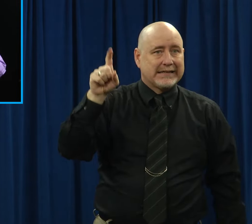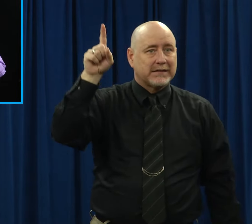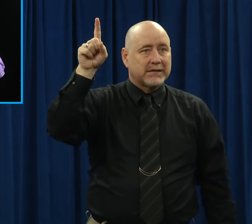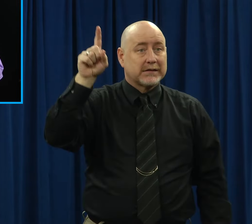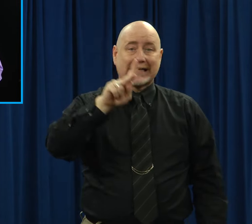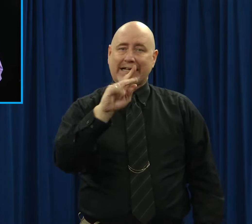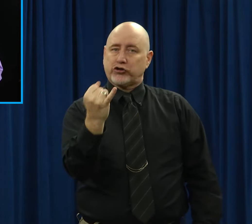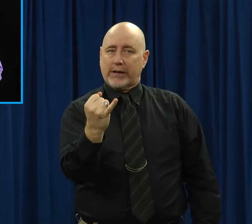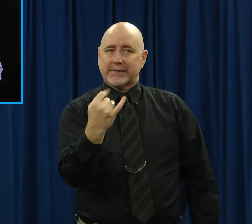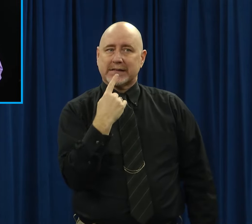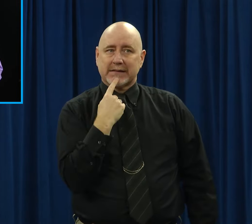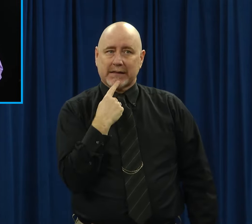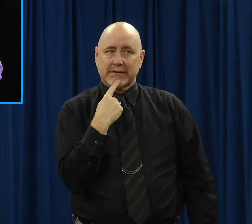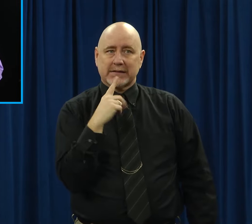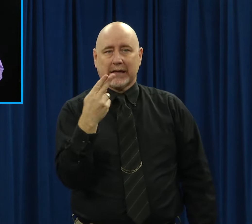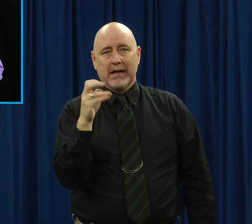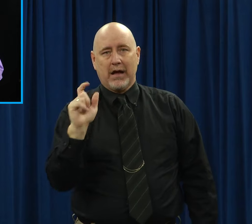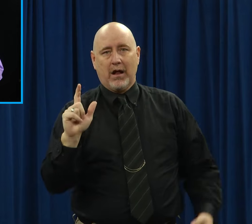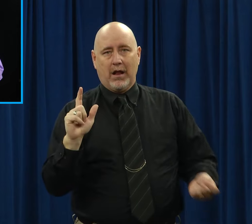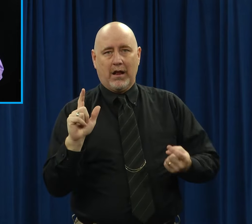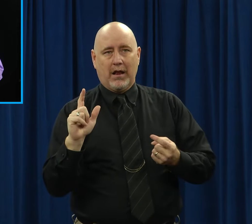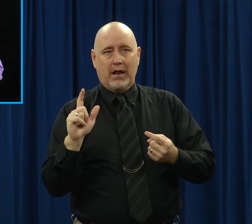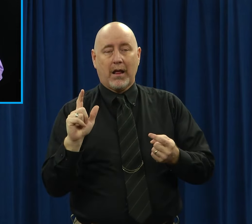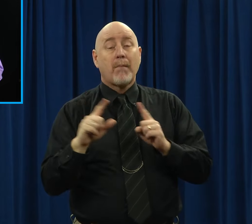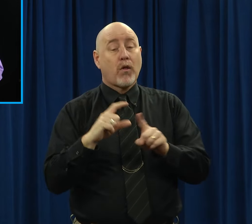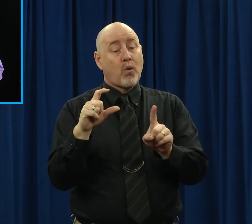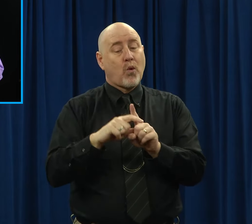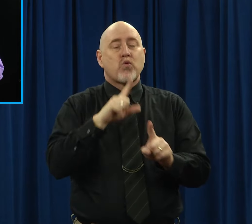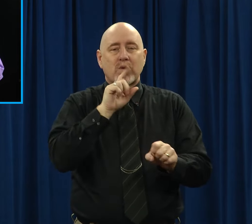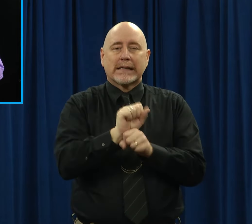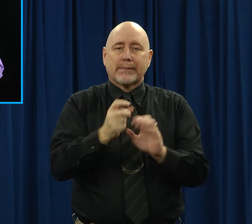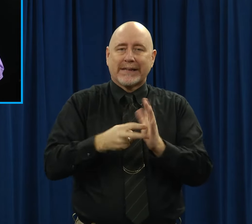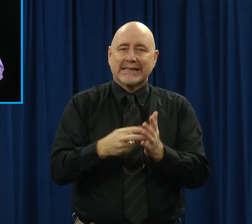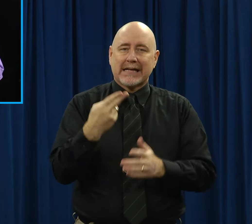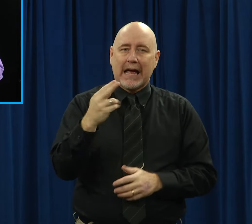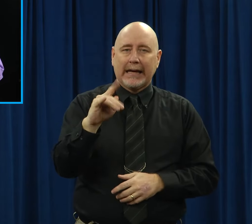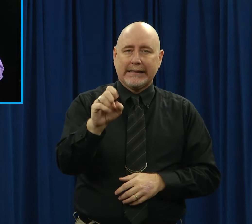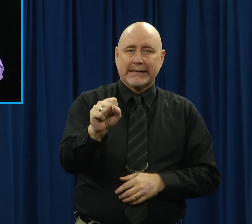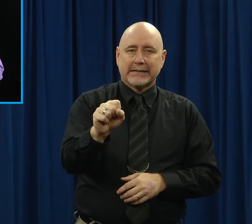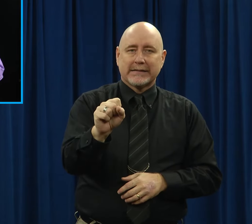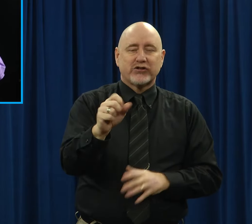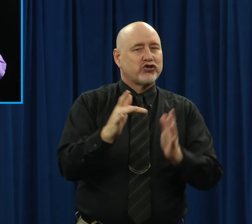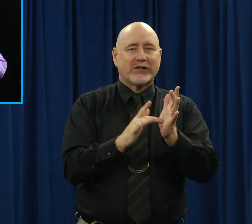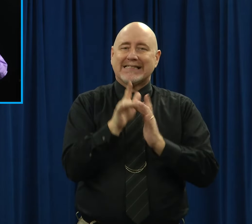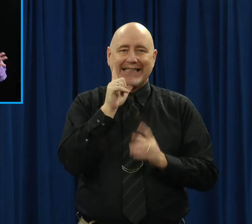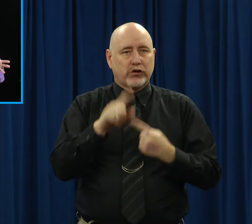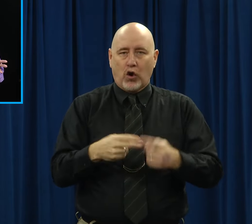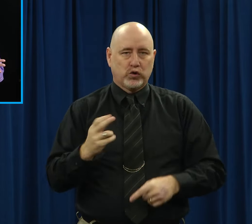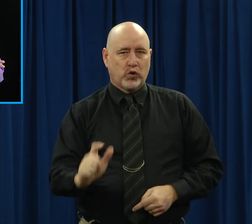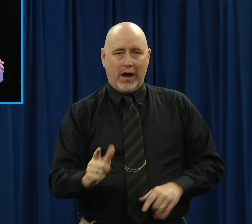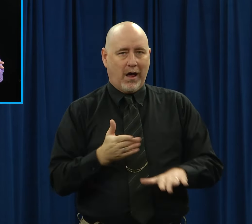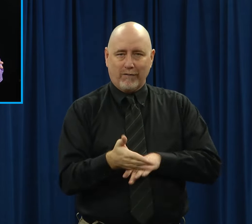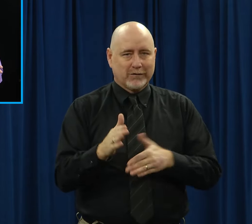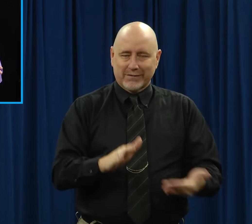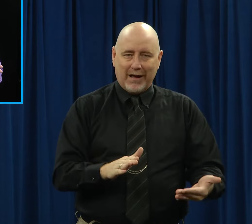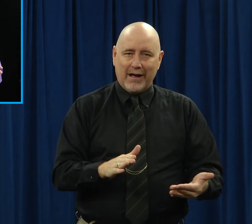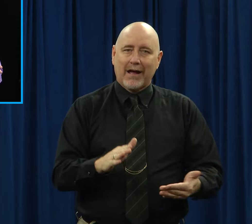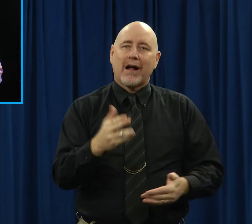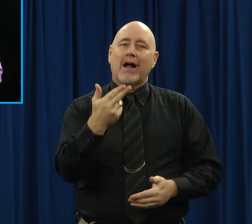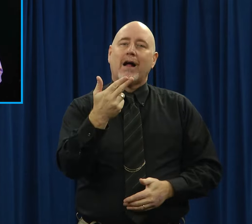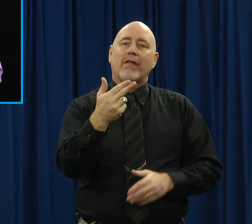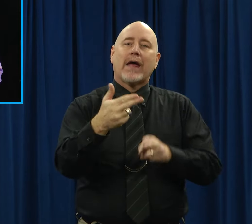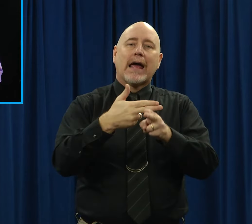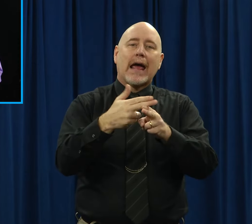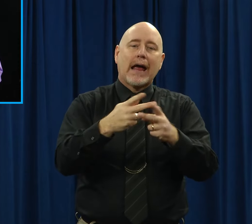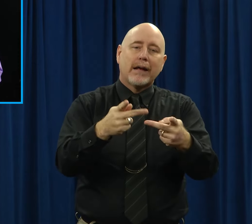in Hades. Now the King James Version says hell, but the word there refers to Hades. Jesus did not go to hell when He